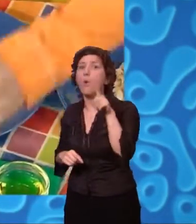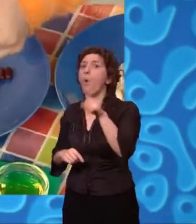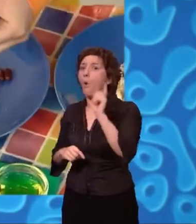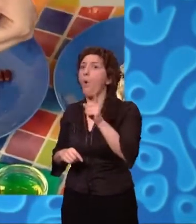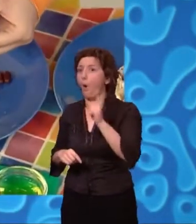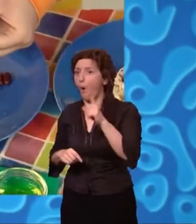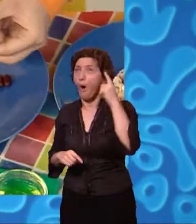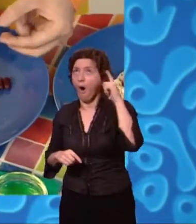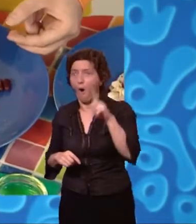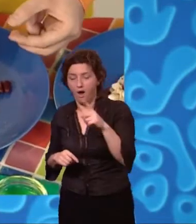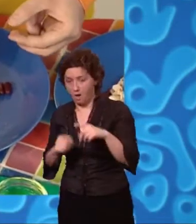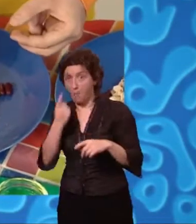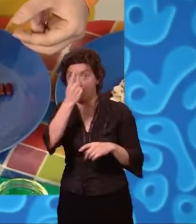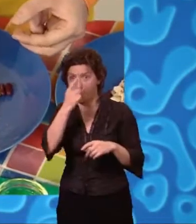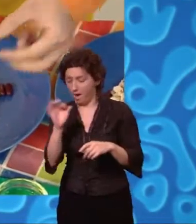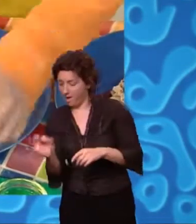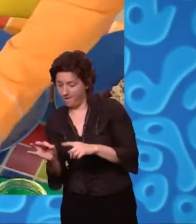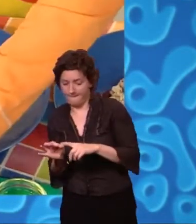1 kidney bean nose.